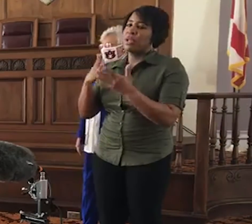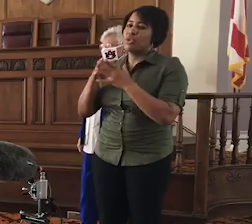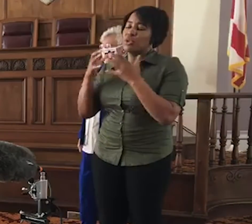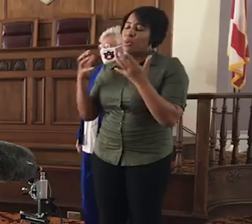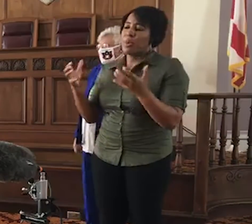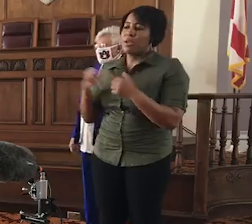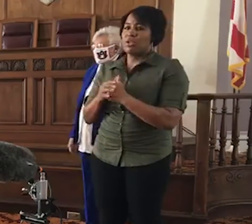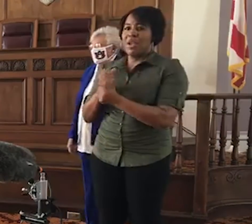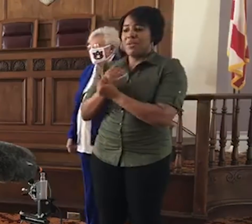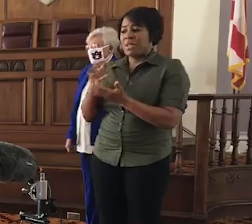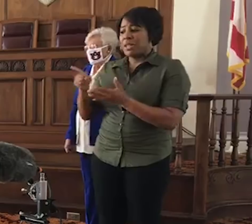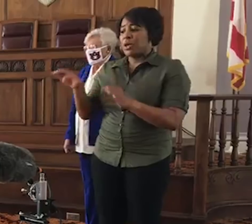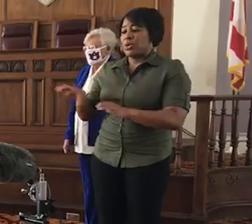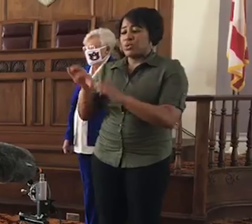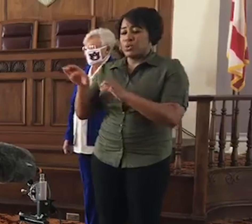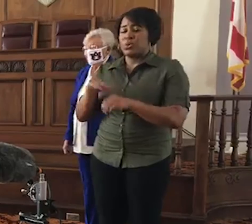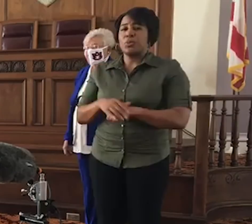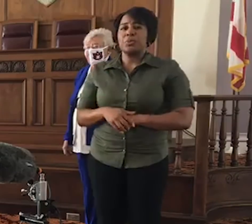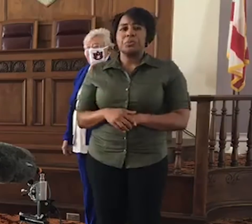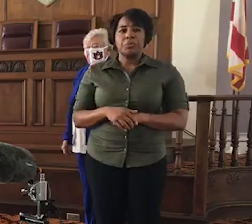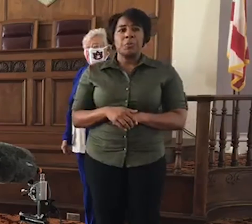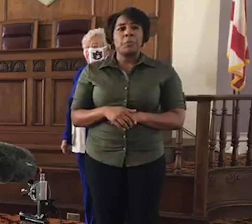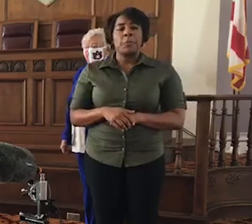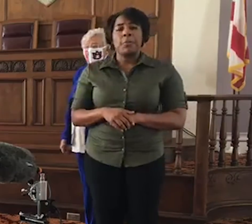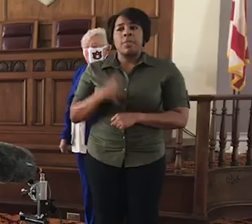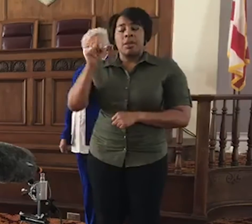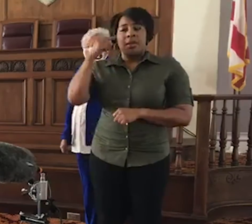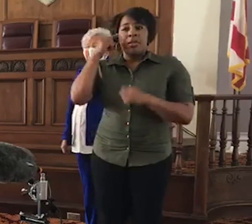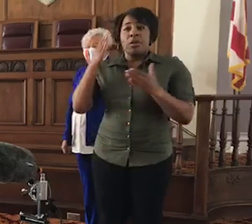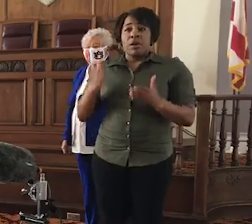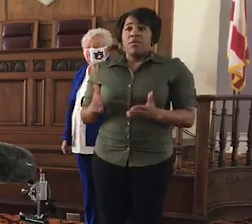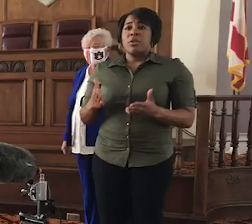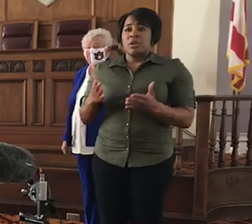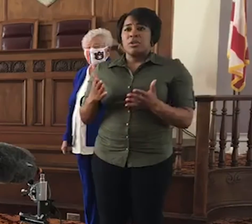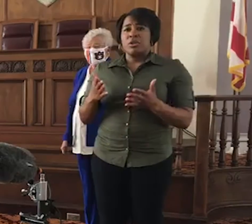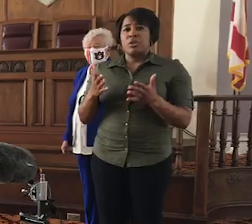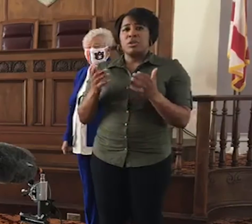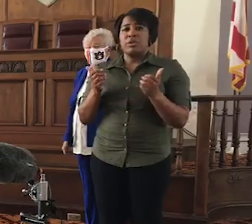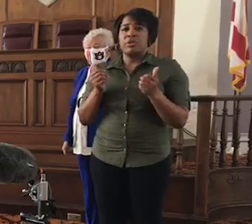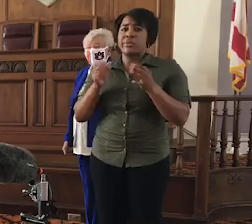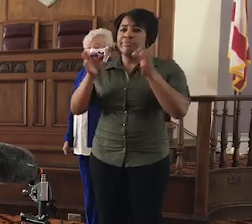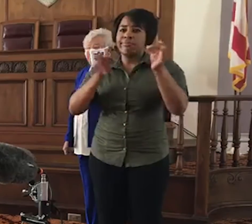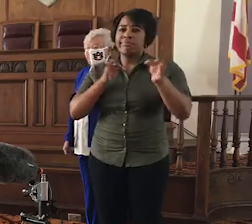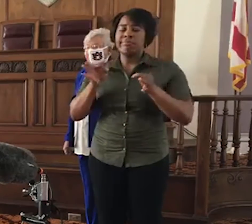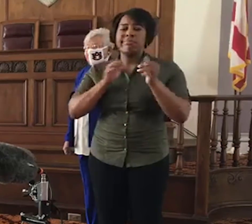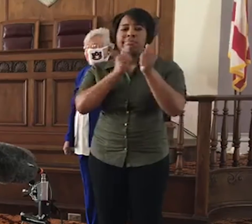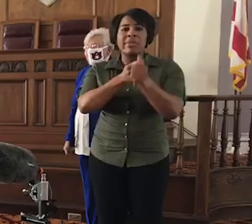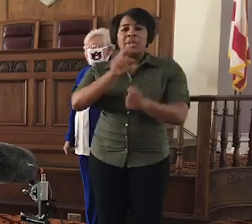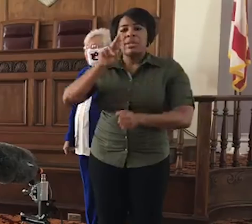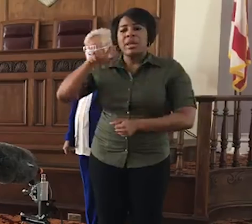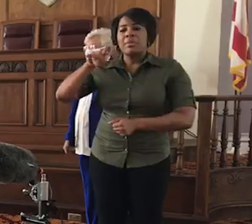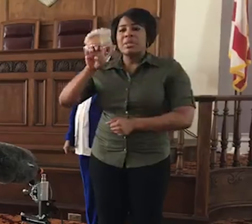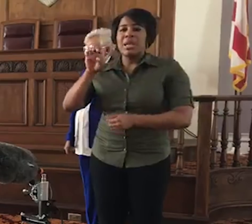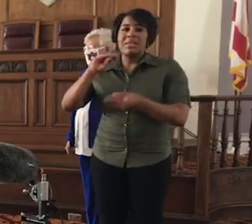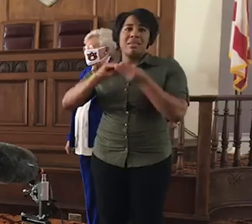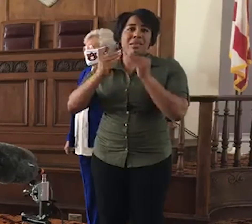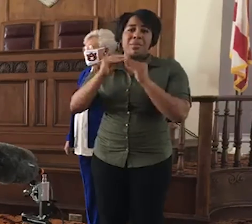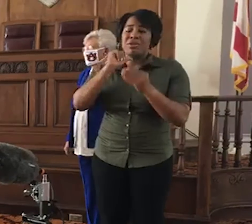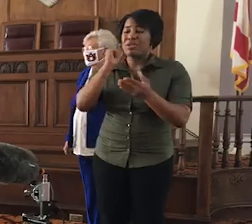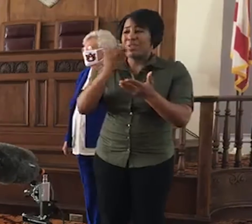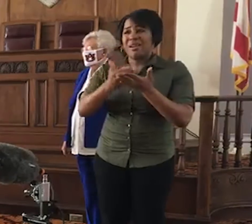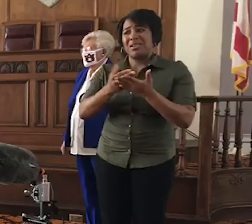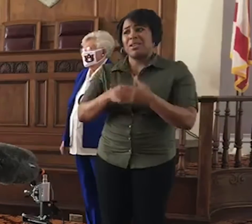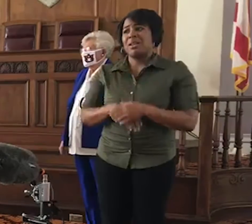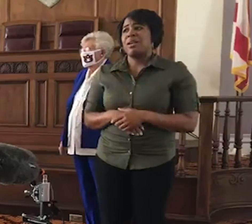that you're doing. The governor gave you the updates. The numbers are not very good. We have new numbers, I